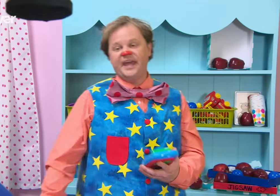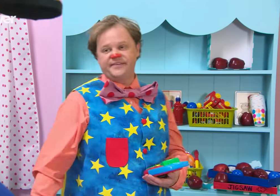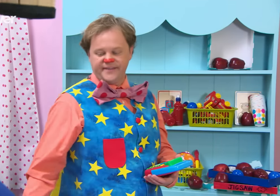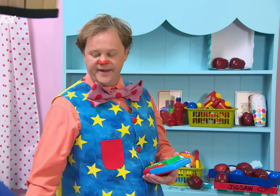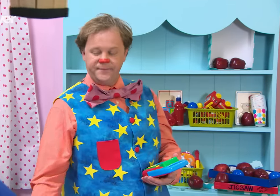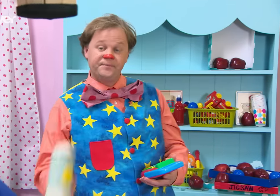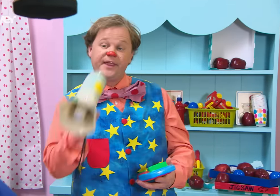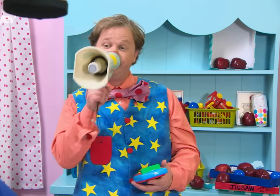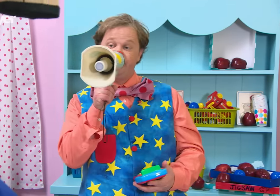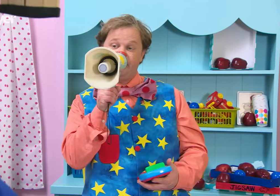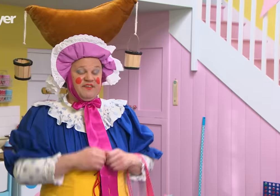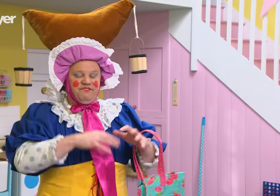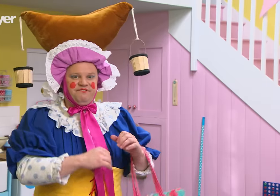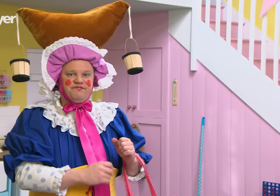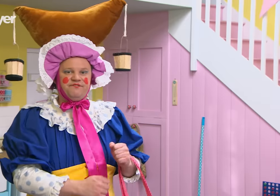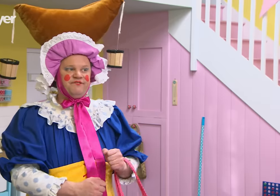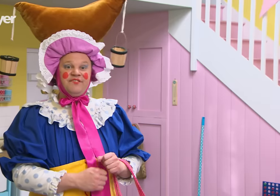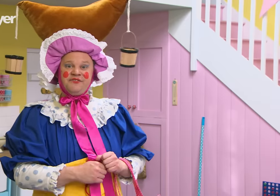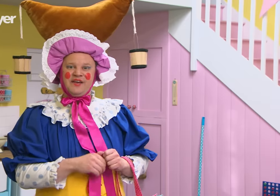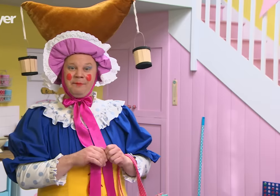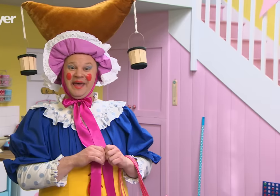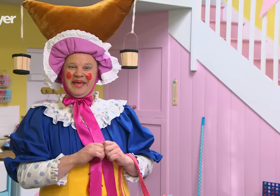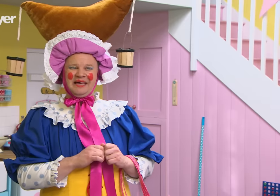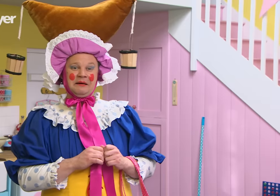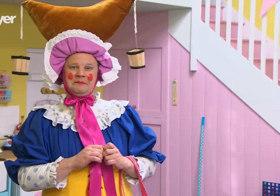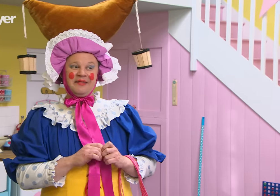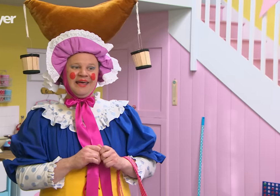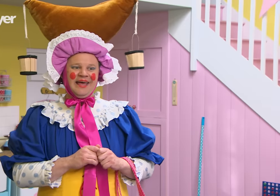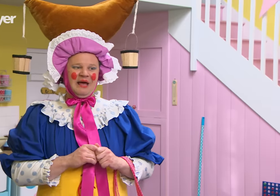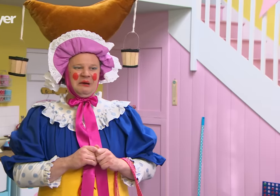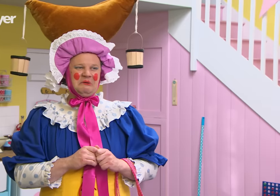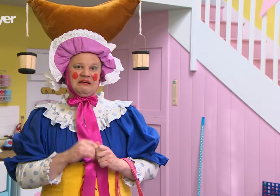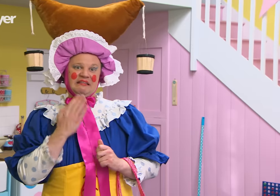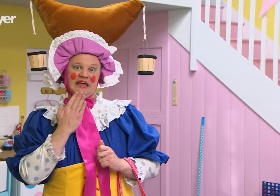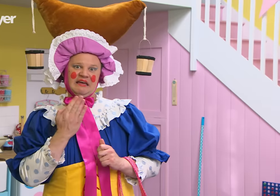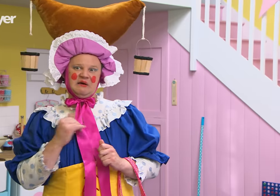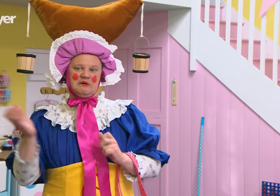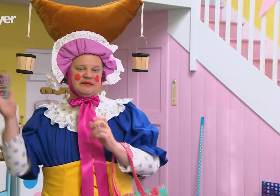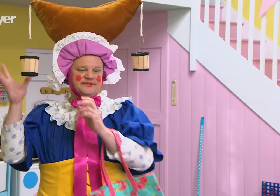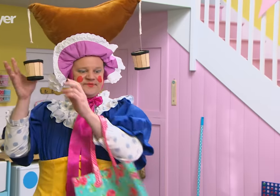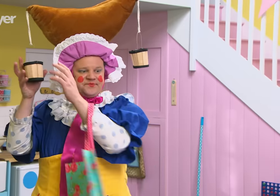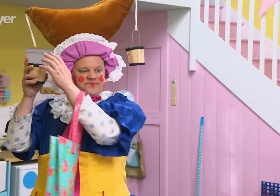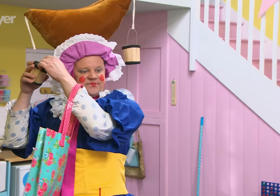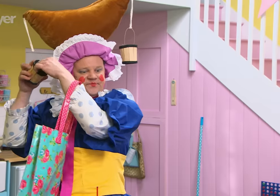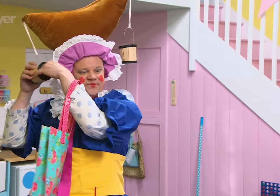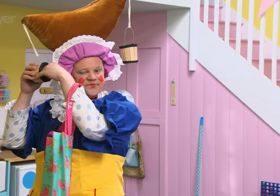It's, 50p, please. 50p? Oh, thank you.